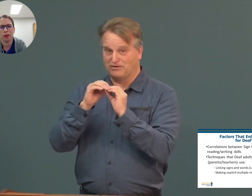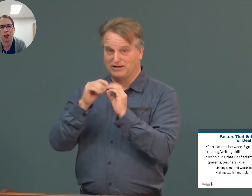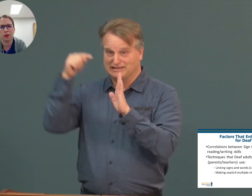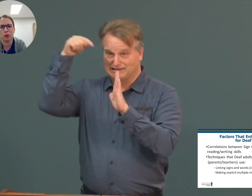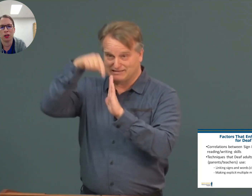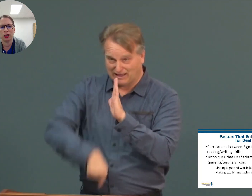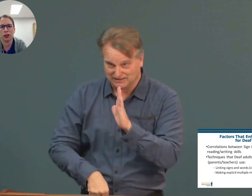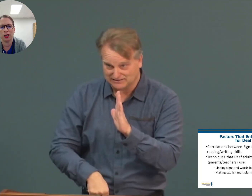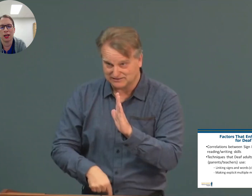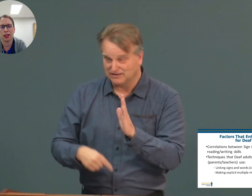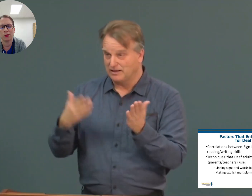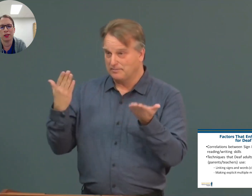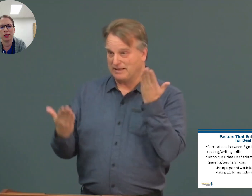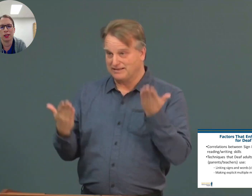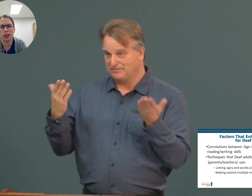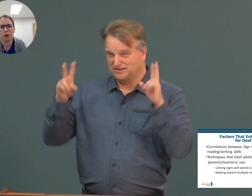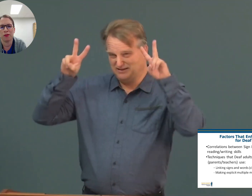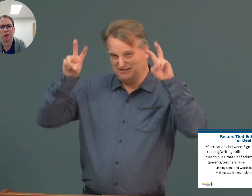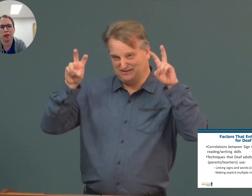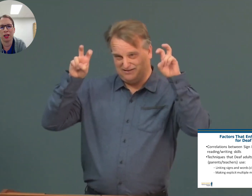things more clearly and explicitly and profoundly.